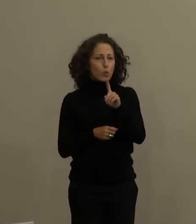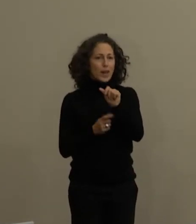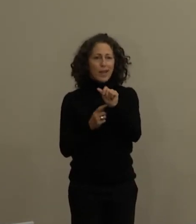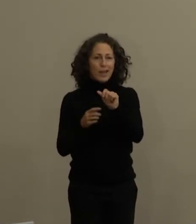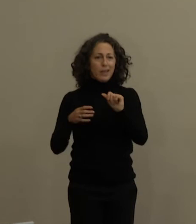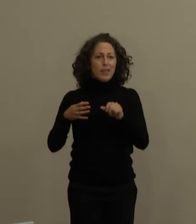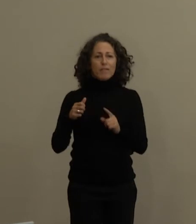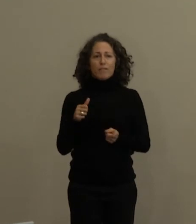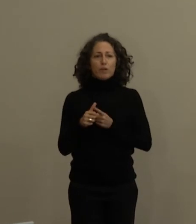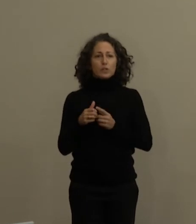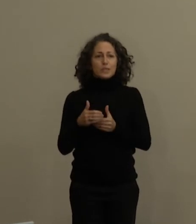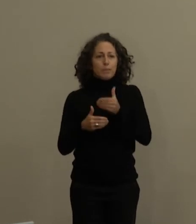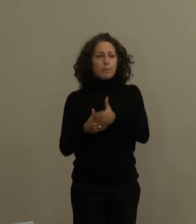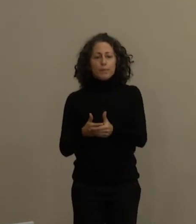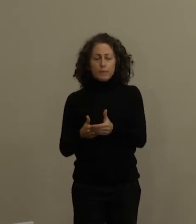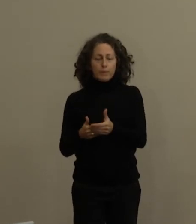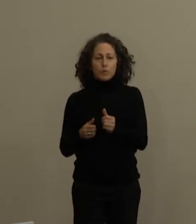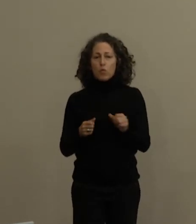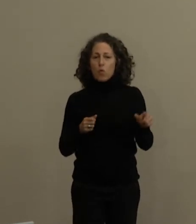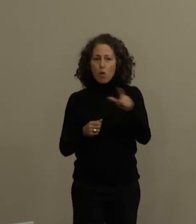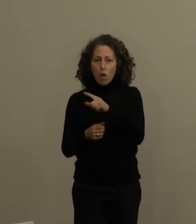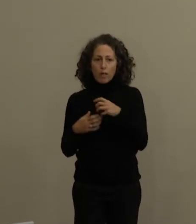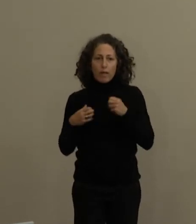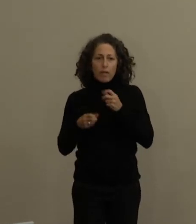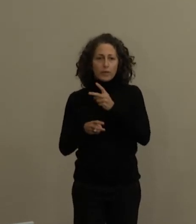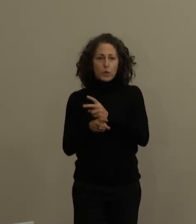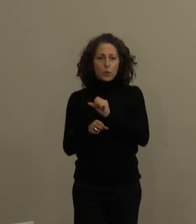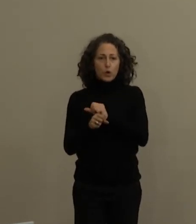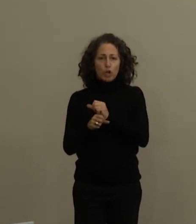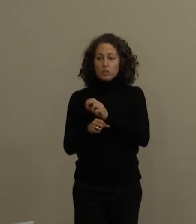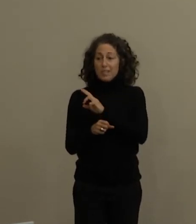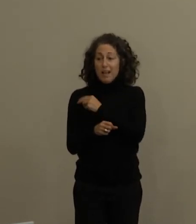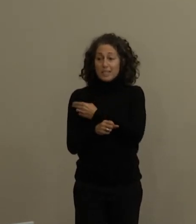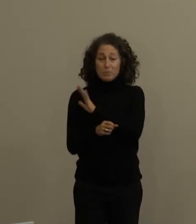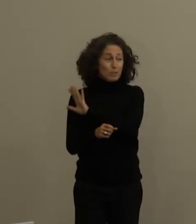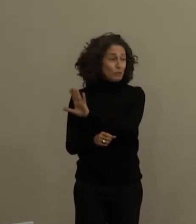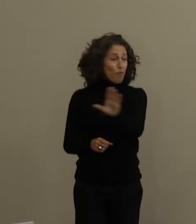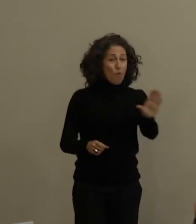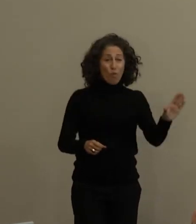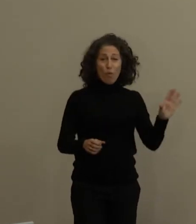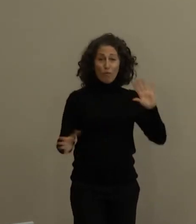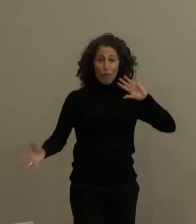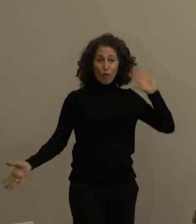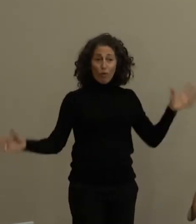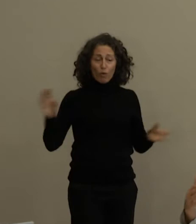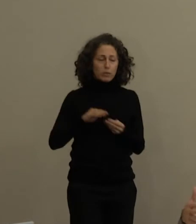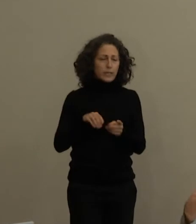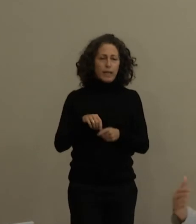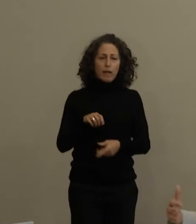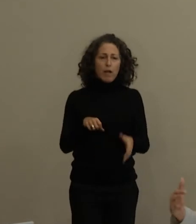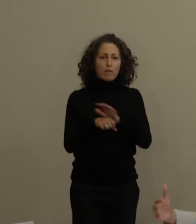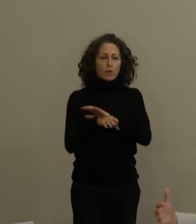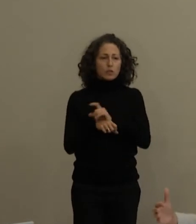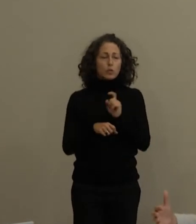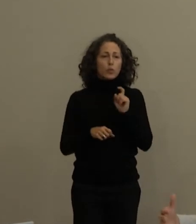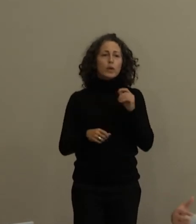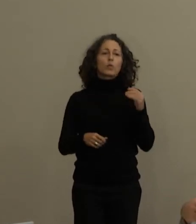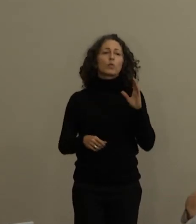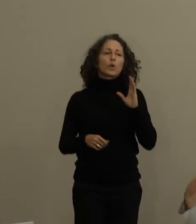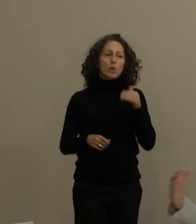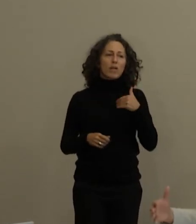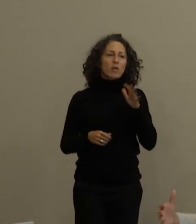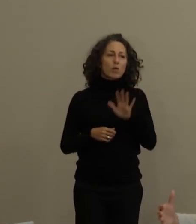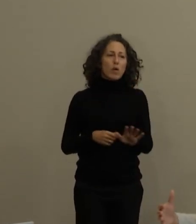cover all of the healthcare workers in hospitals in 1A. So we anticipate it's going to be at least 4 to 5